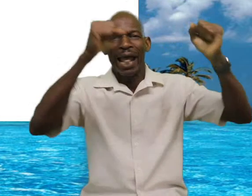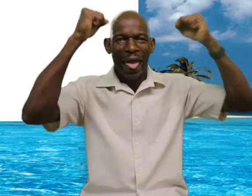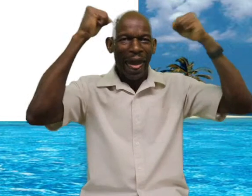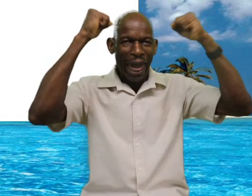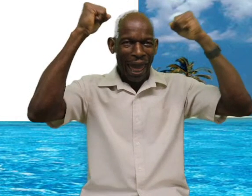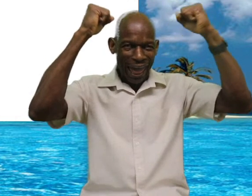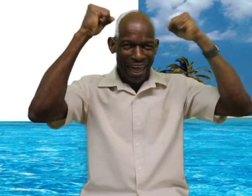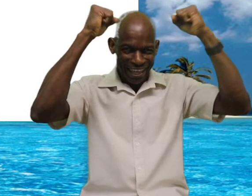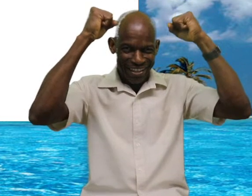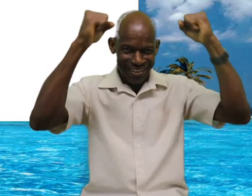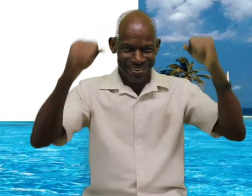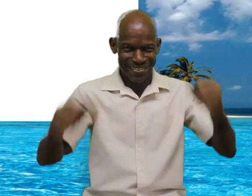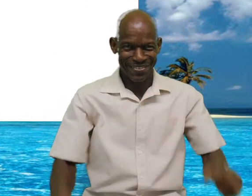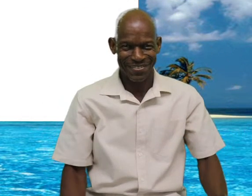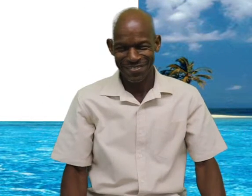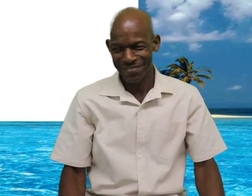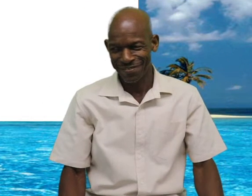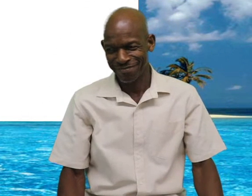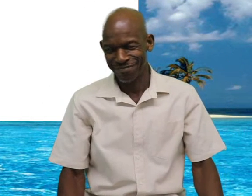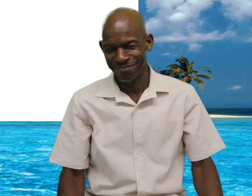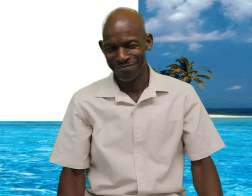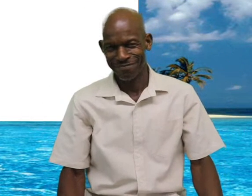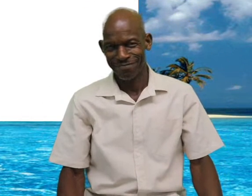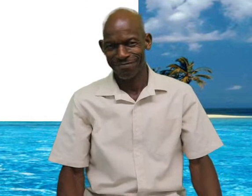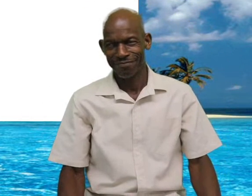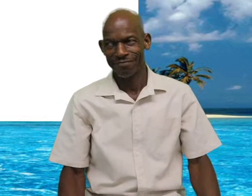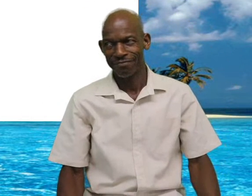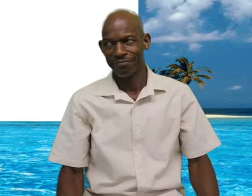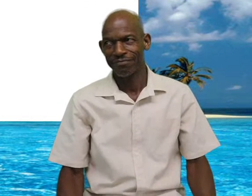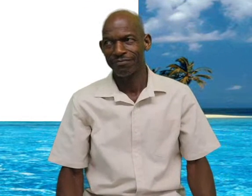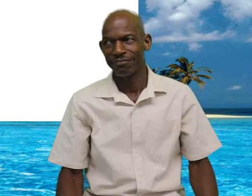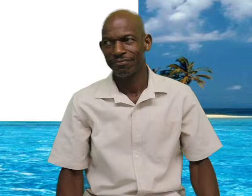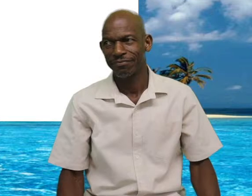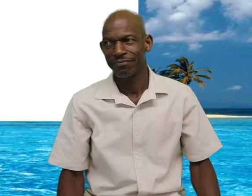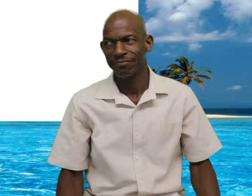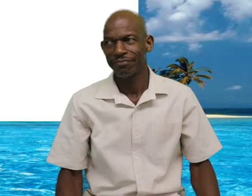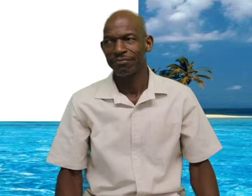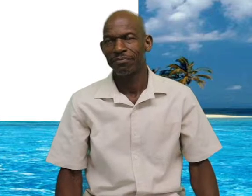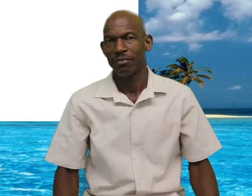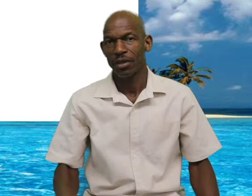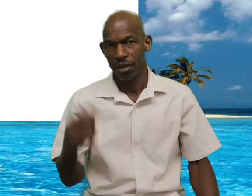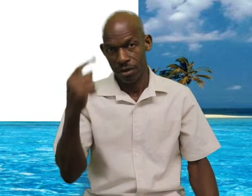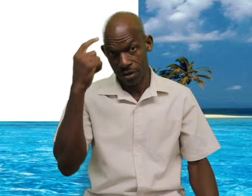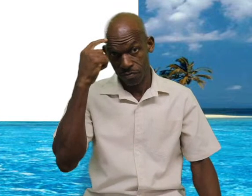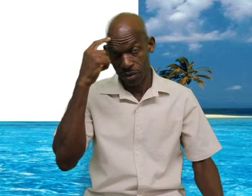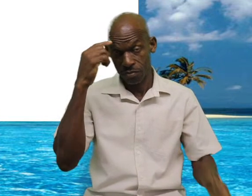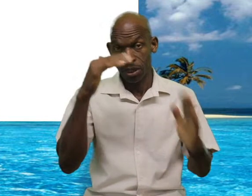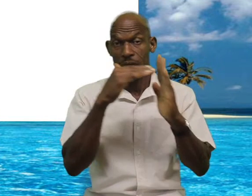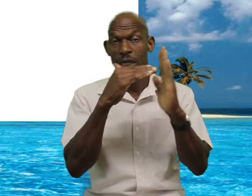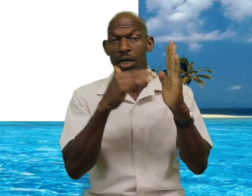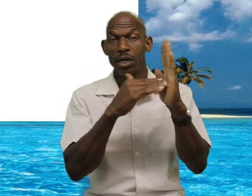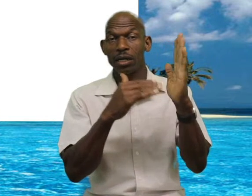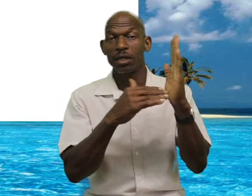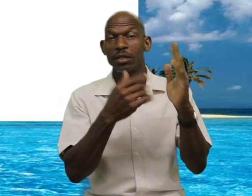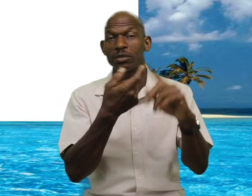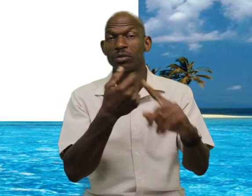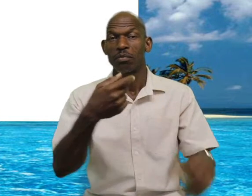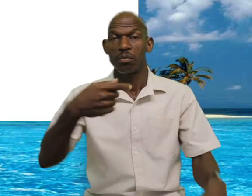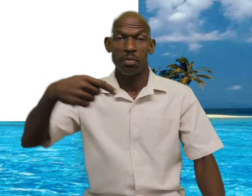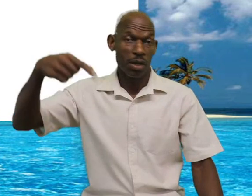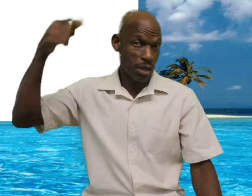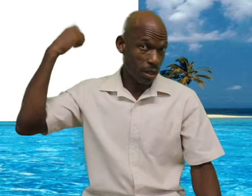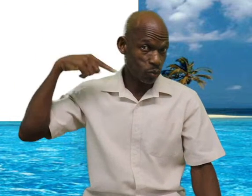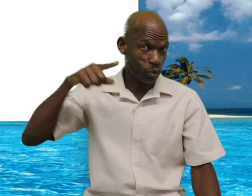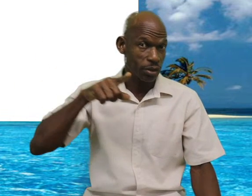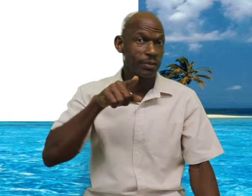Very good. Excellent. So that is what you need to know. And remember the listing that I gave you last week about all lists